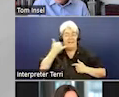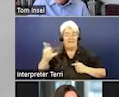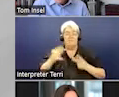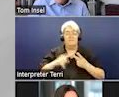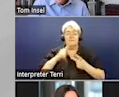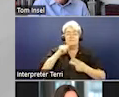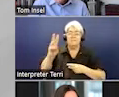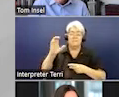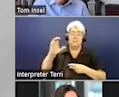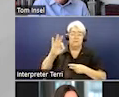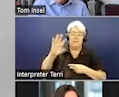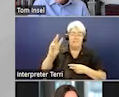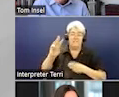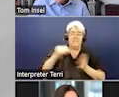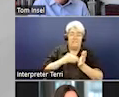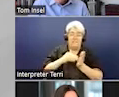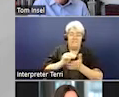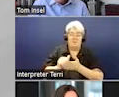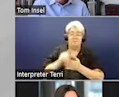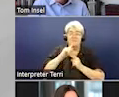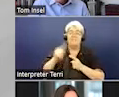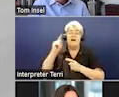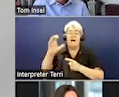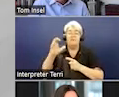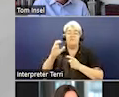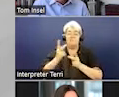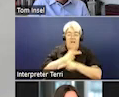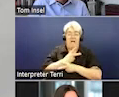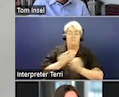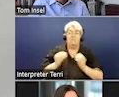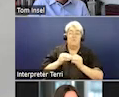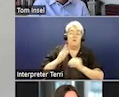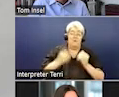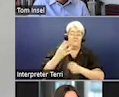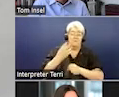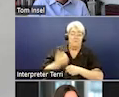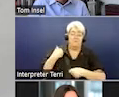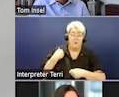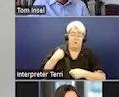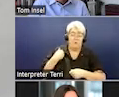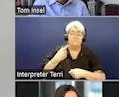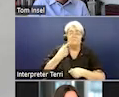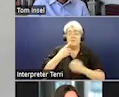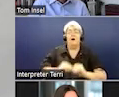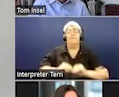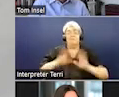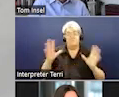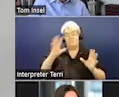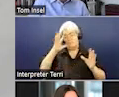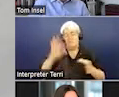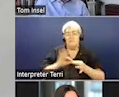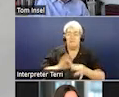696 million. That's 100 times greater than simply 4 years ago, obviously connected